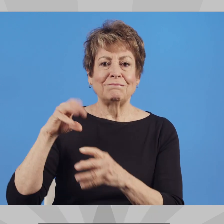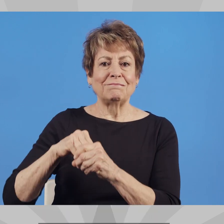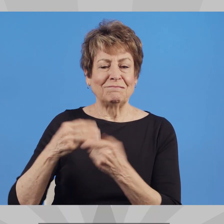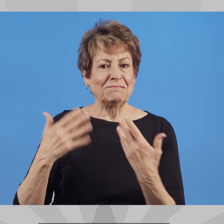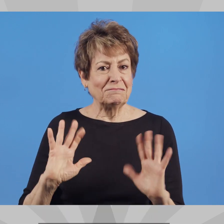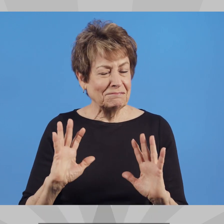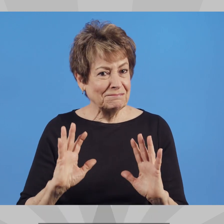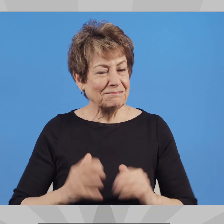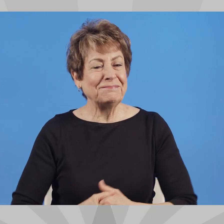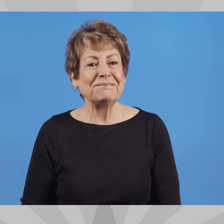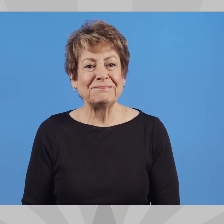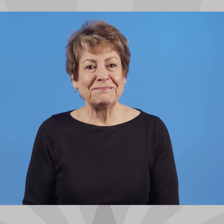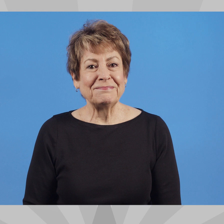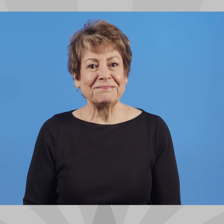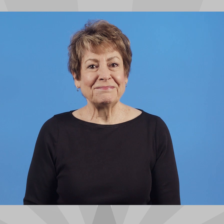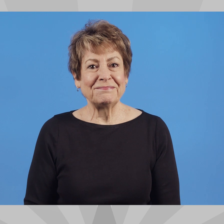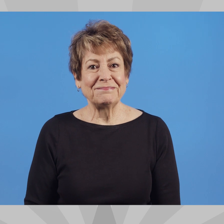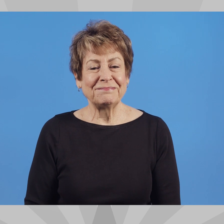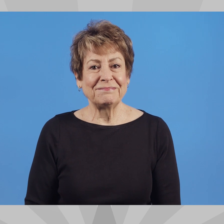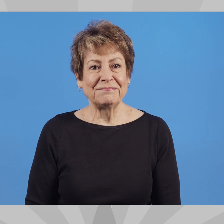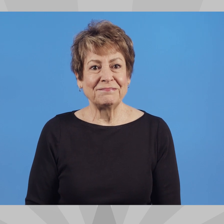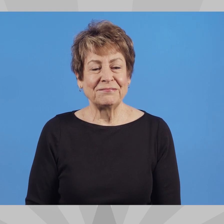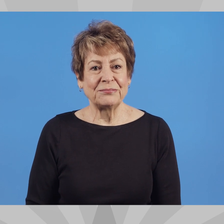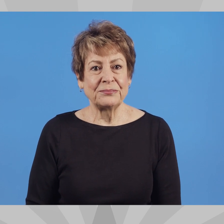He is a military veteran.